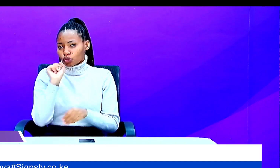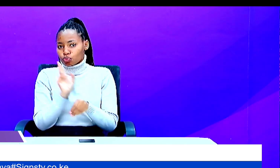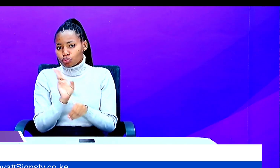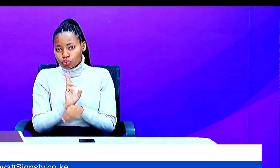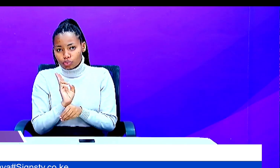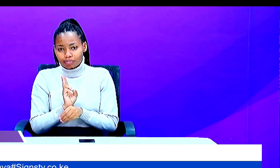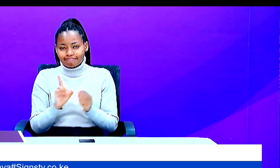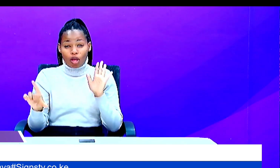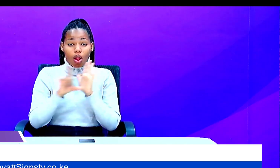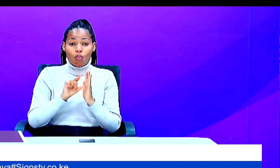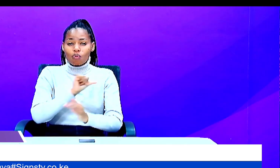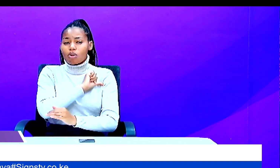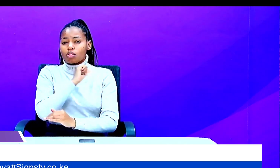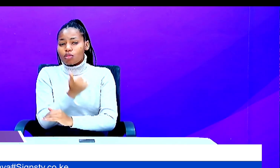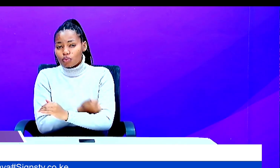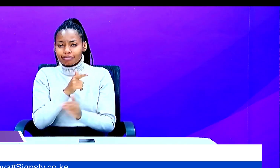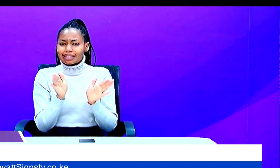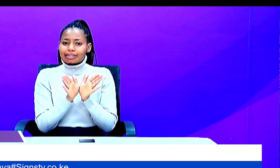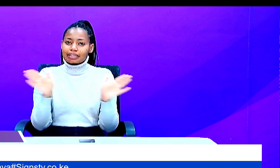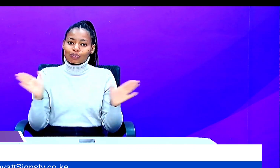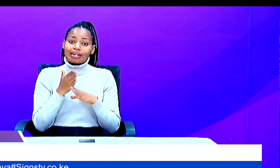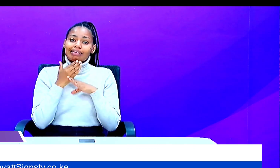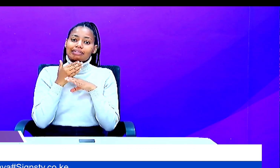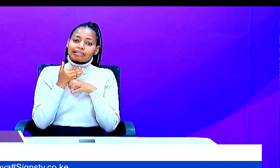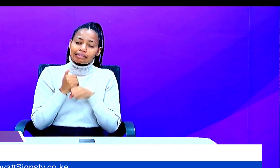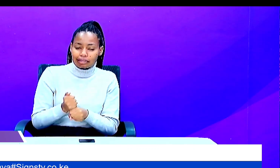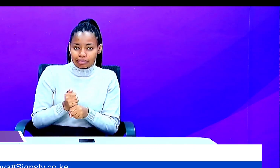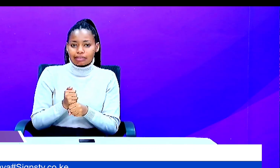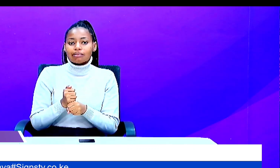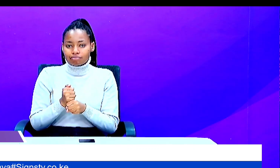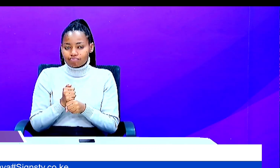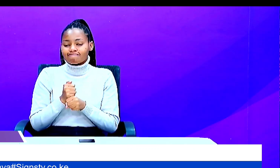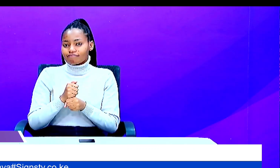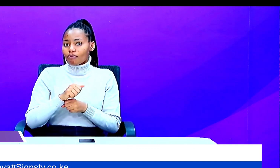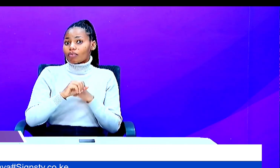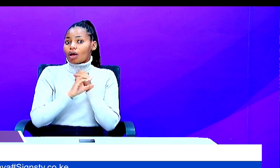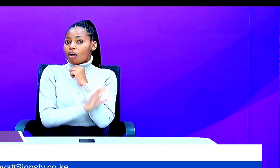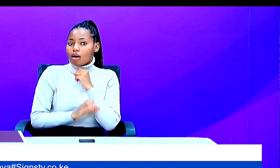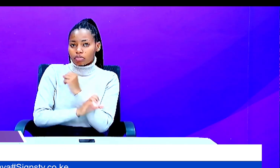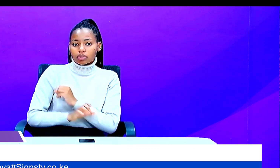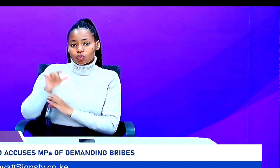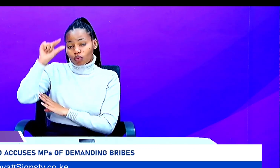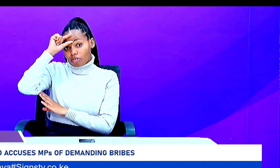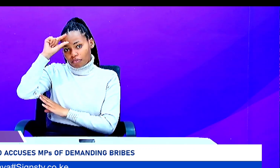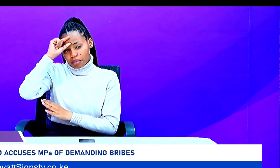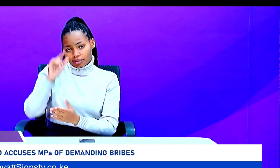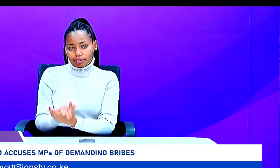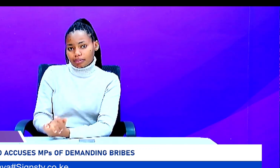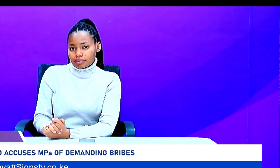the misuse of legislative authority undermines the public trust and the county's